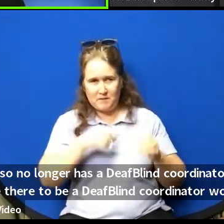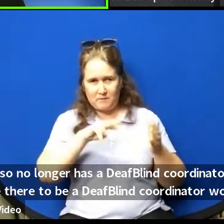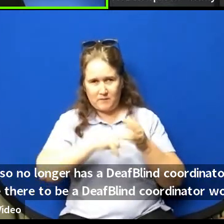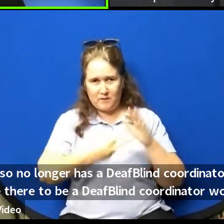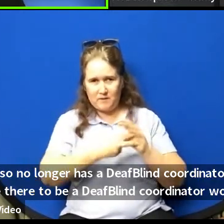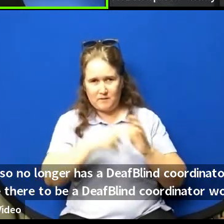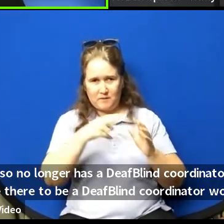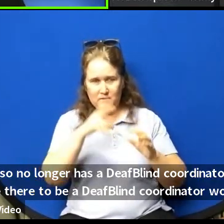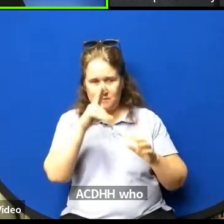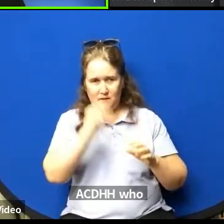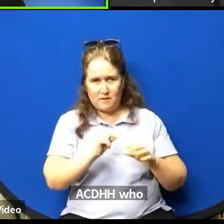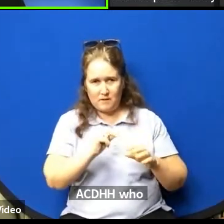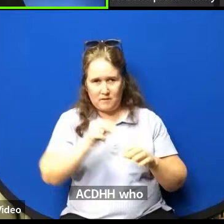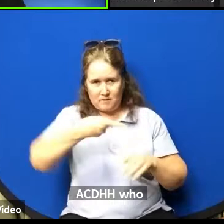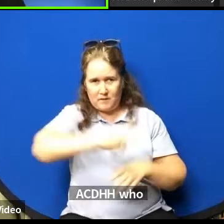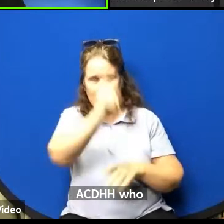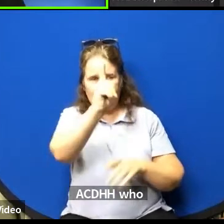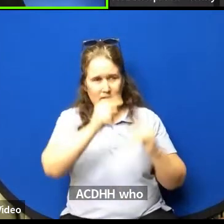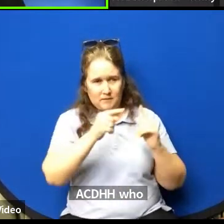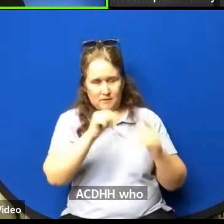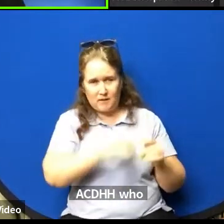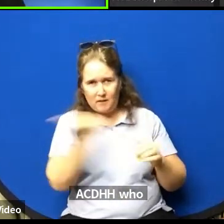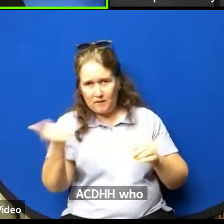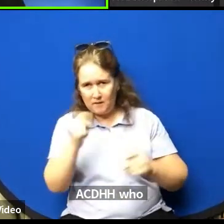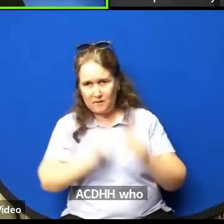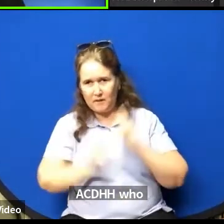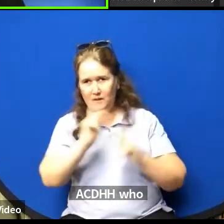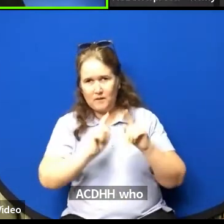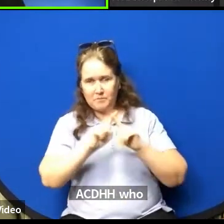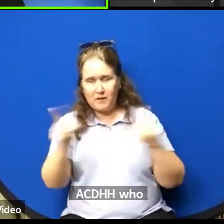of the needs of the deafblind community.